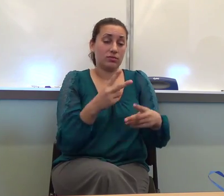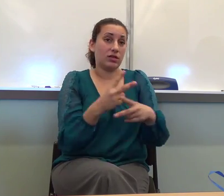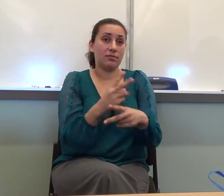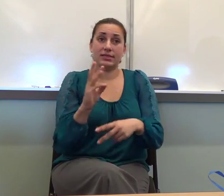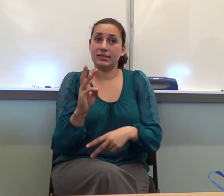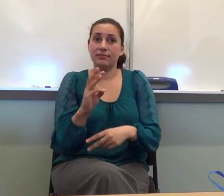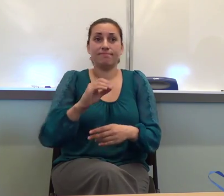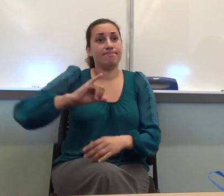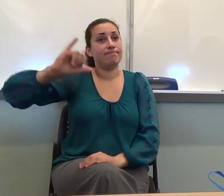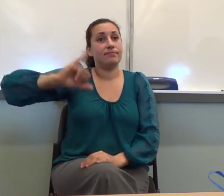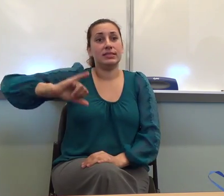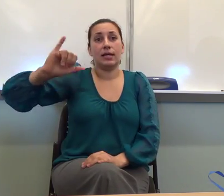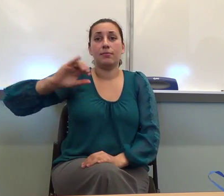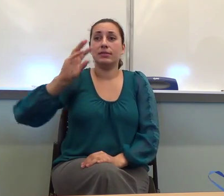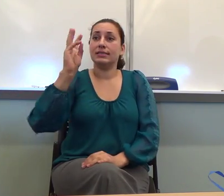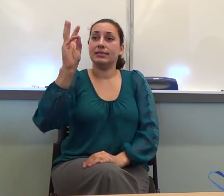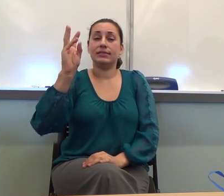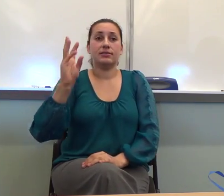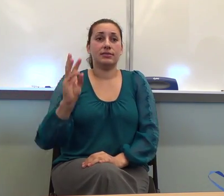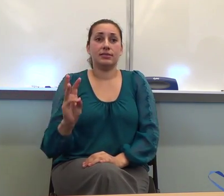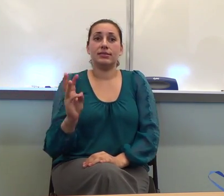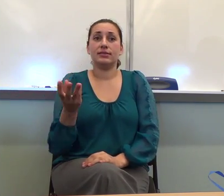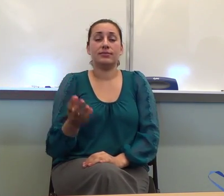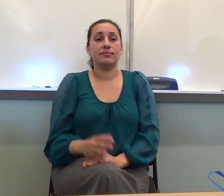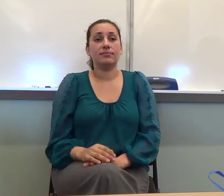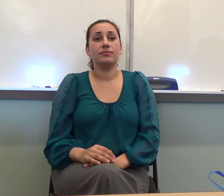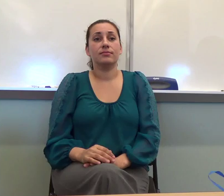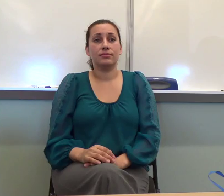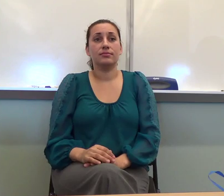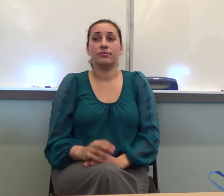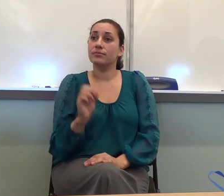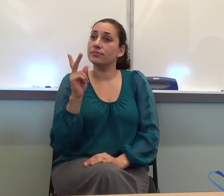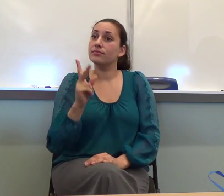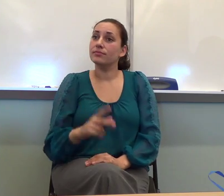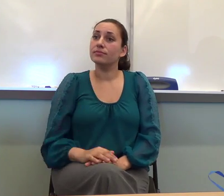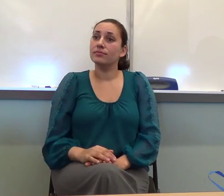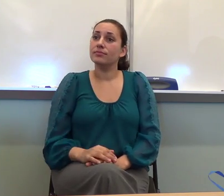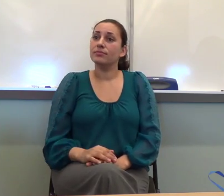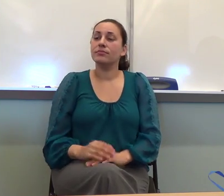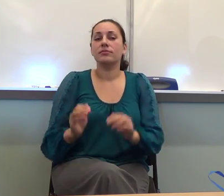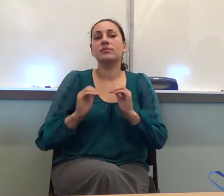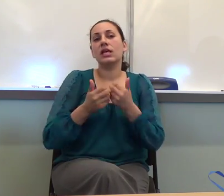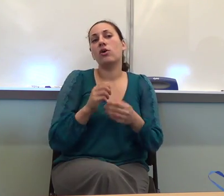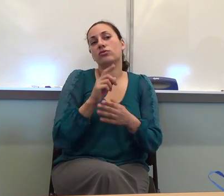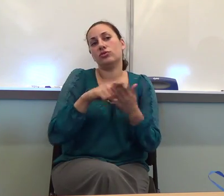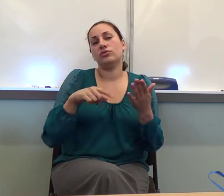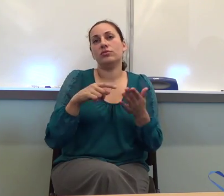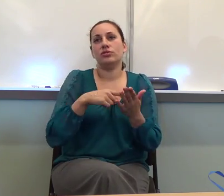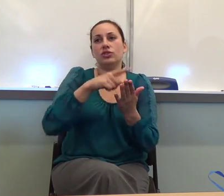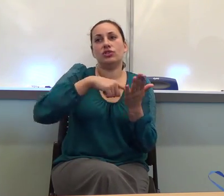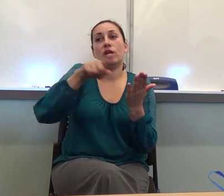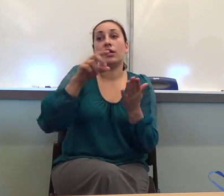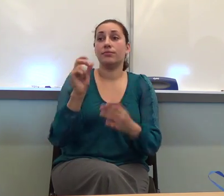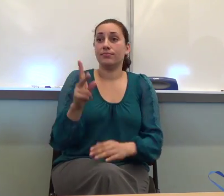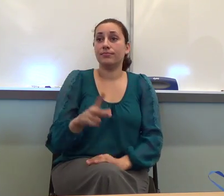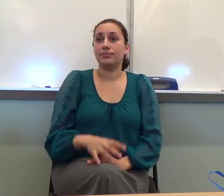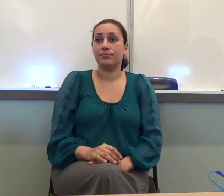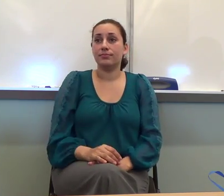Yep, product of the means equals the product of the extremes. That's how you check a proportion. So let's check to see if some of these